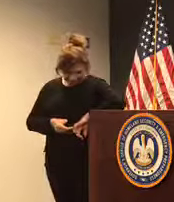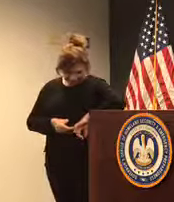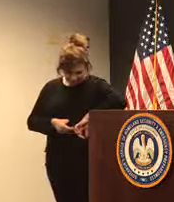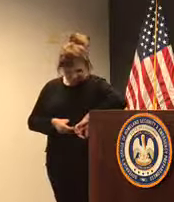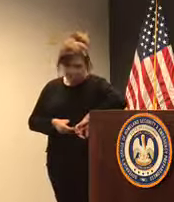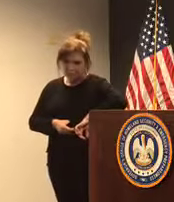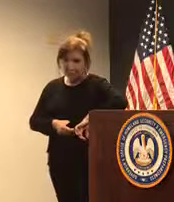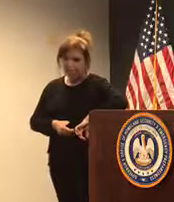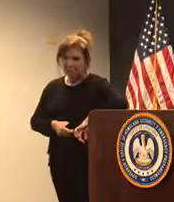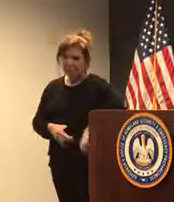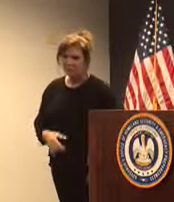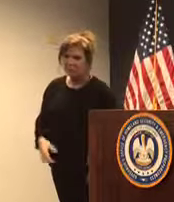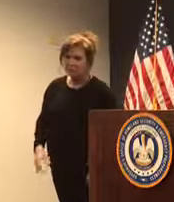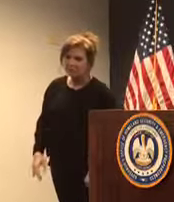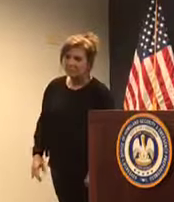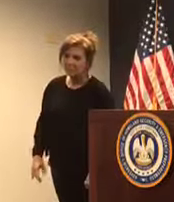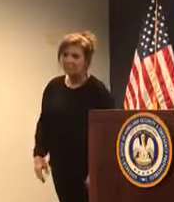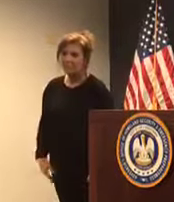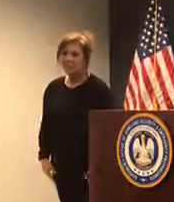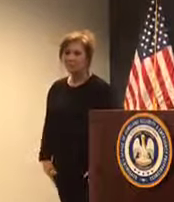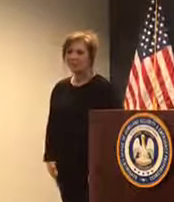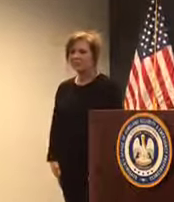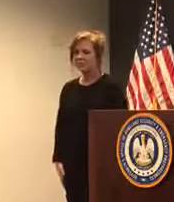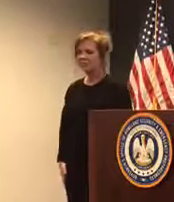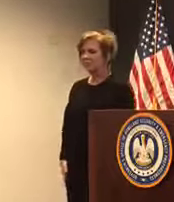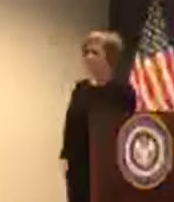We have actual news here. Great news.